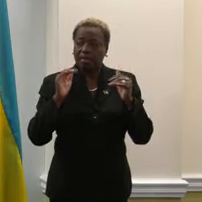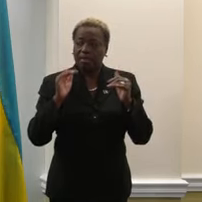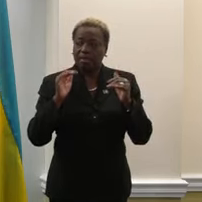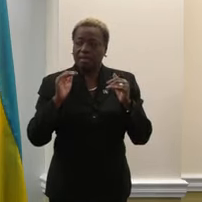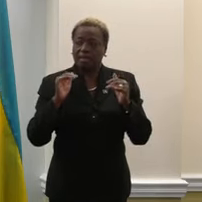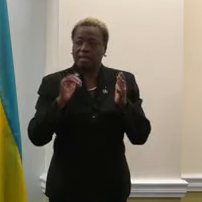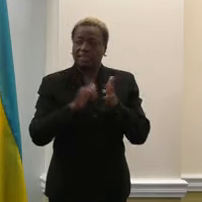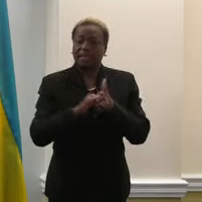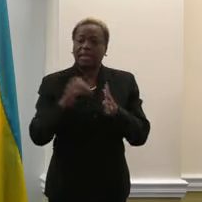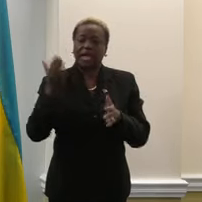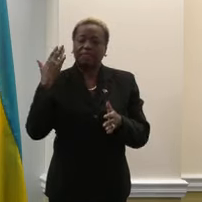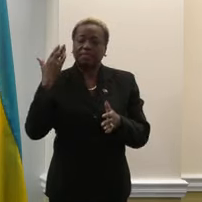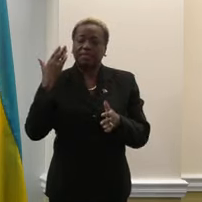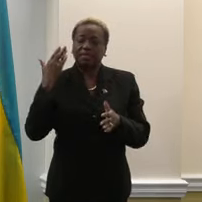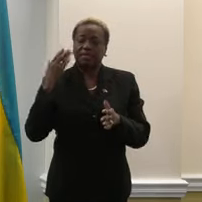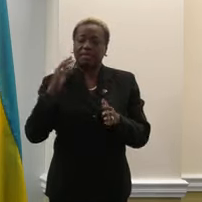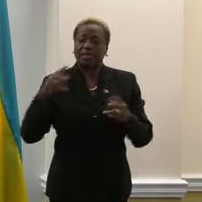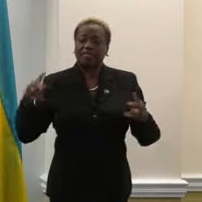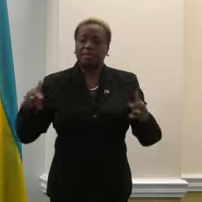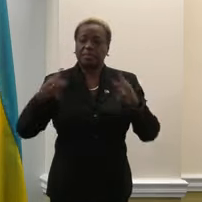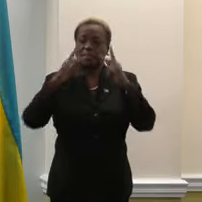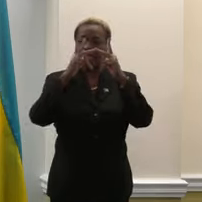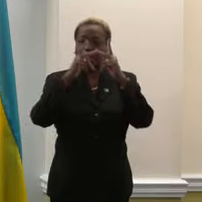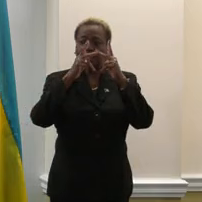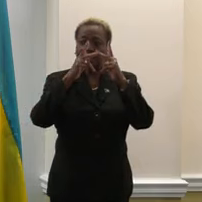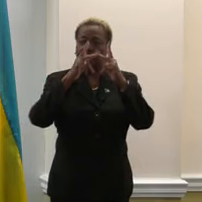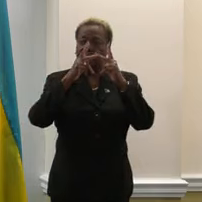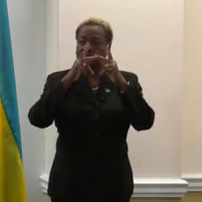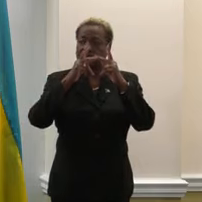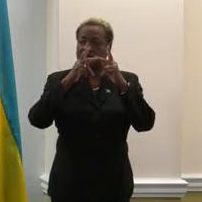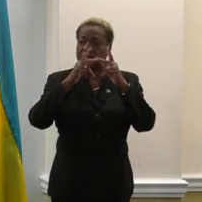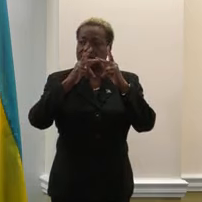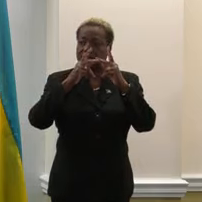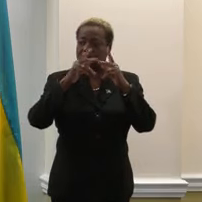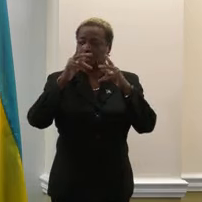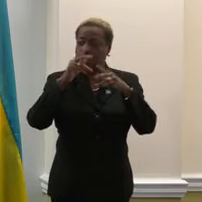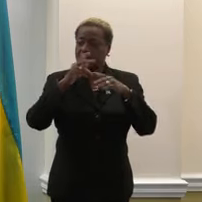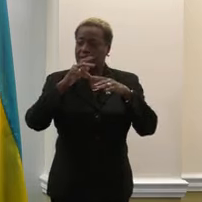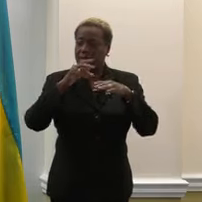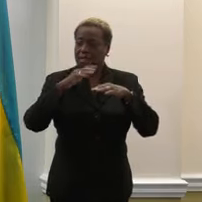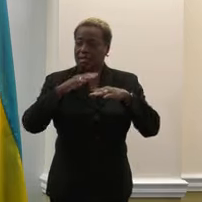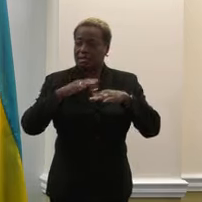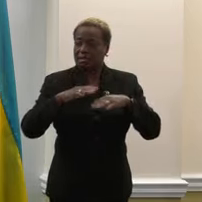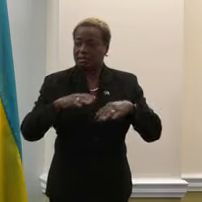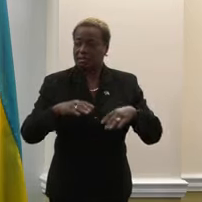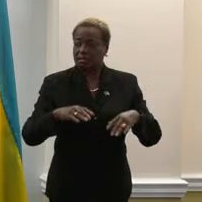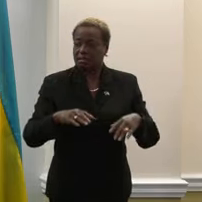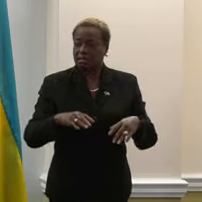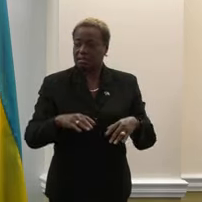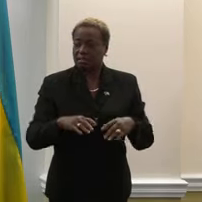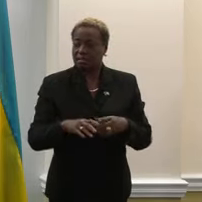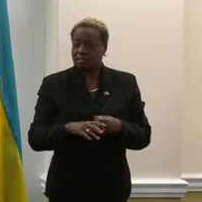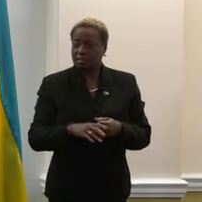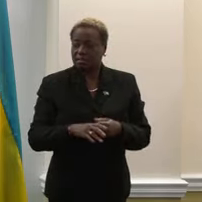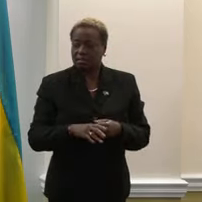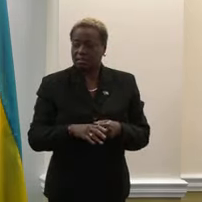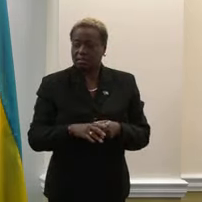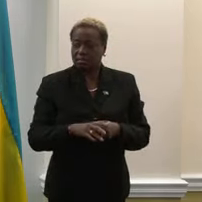after you've had the peak, to flatten. Define low. Good question.